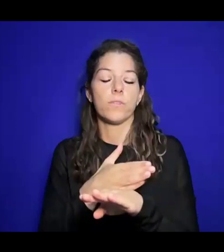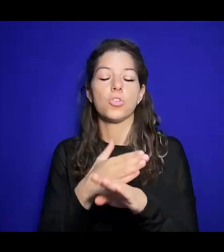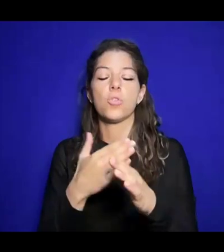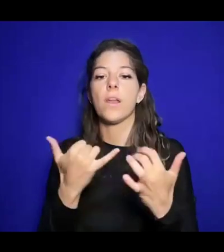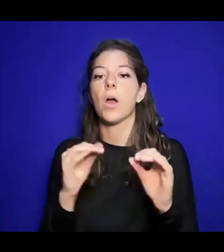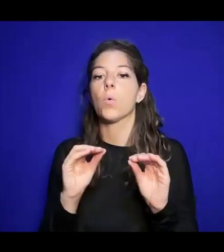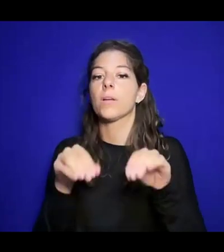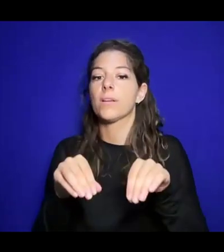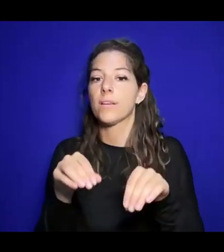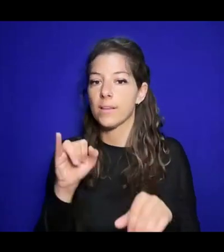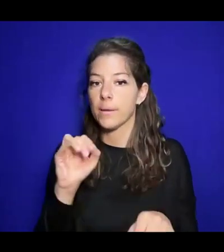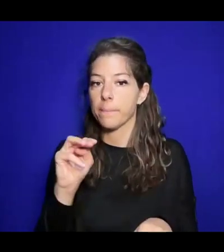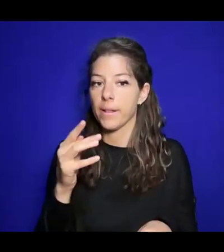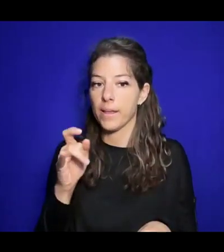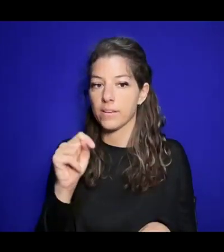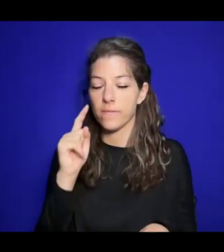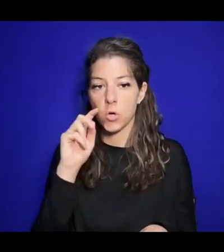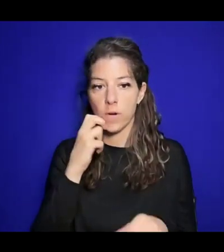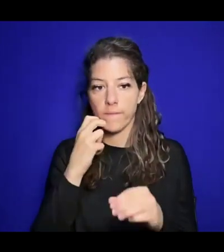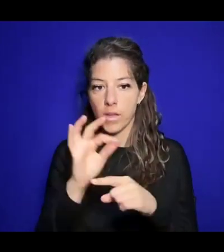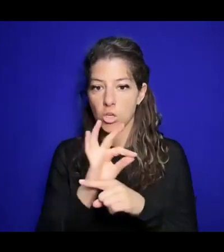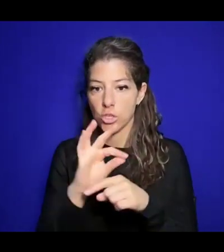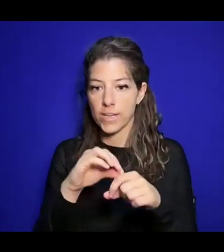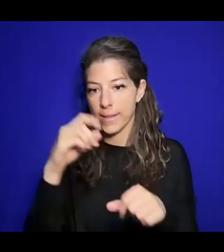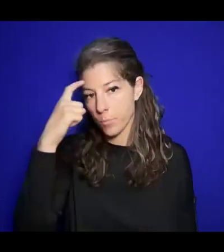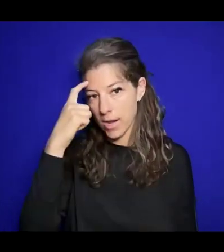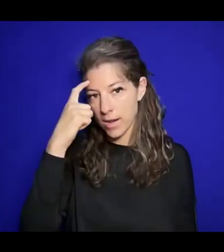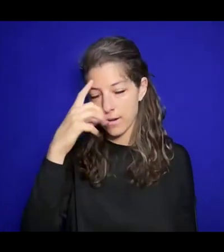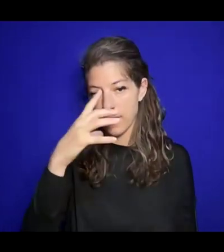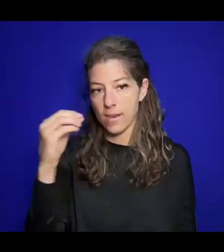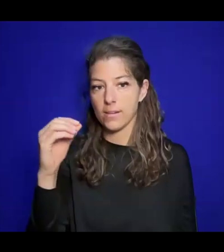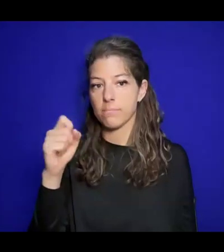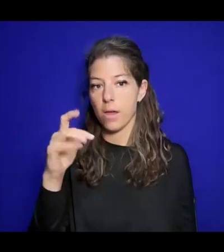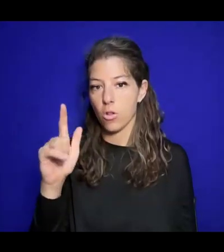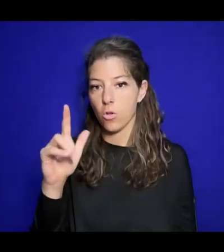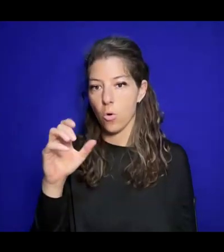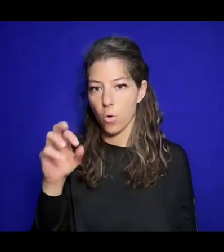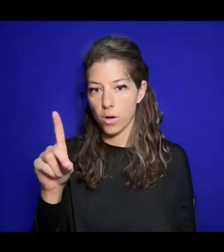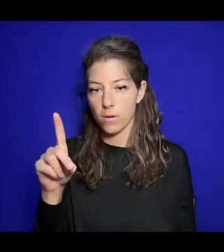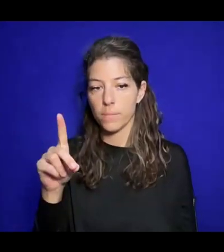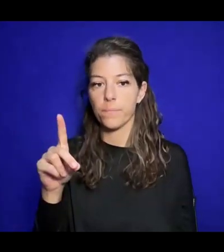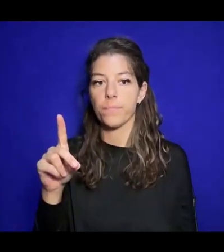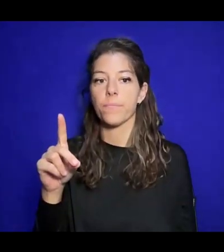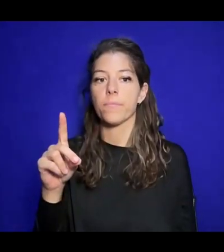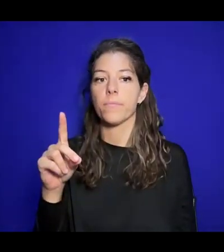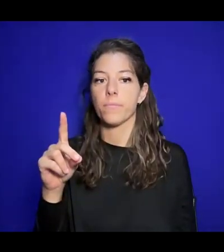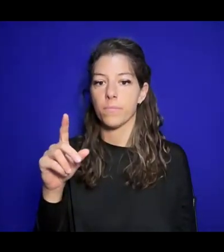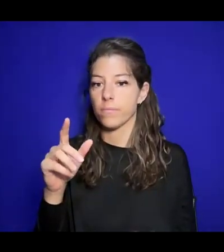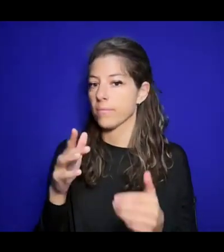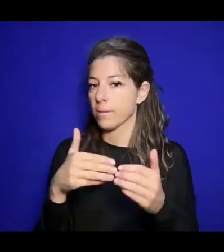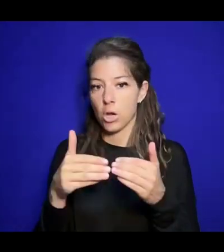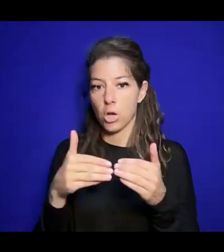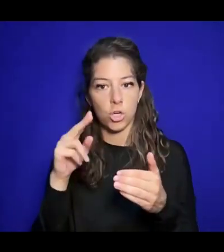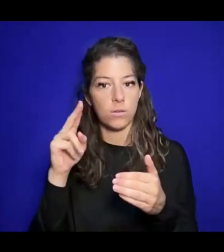implants for nerve functioning in the brain and in the spinal cord. It didn't matter what